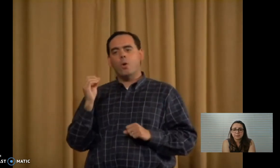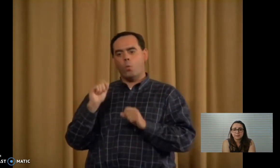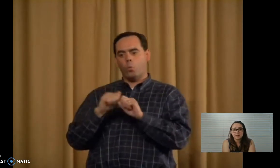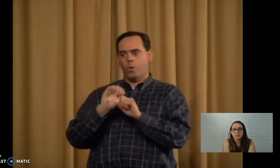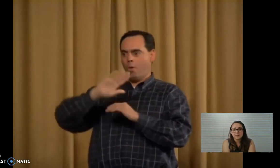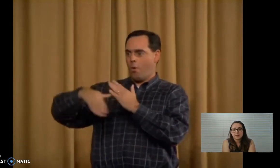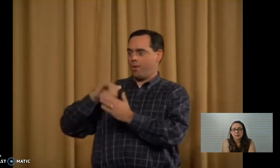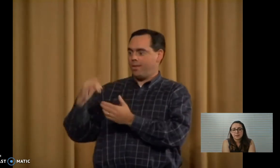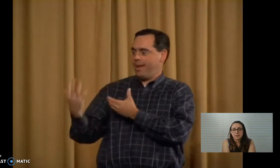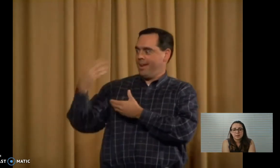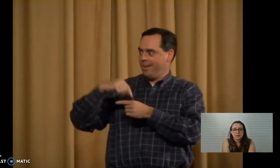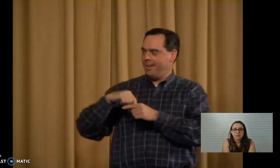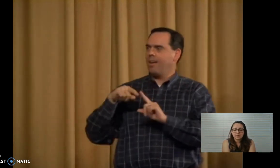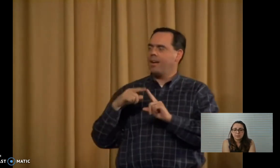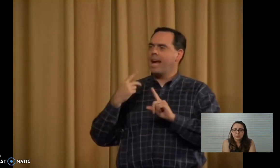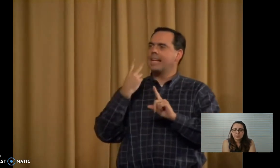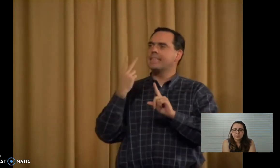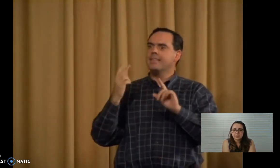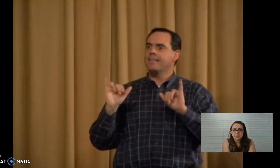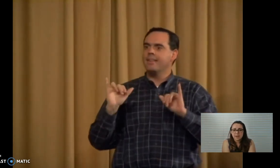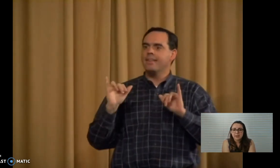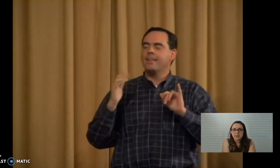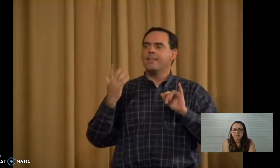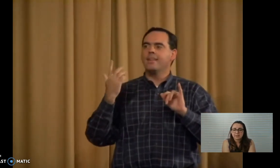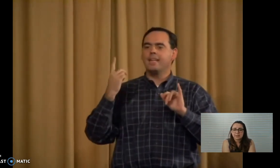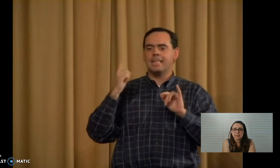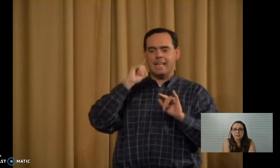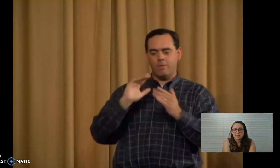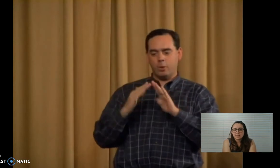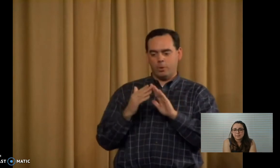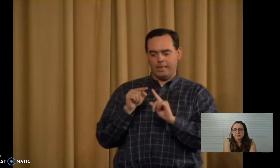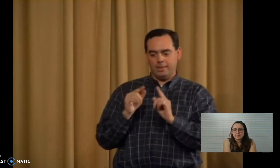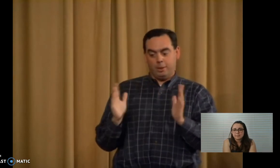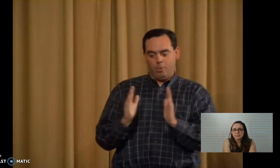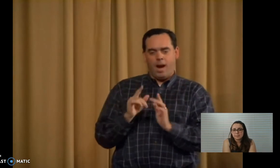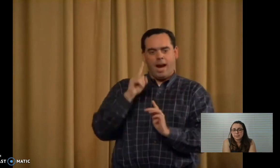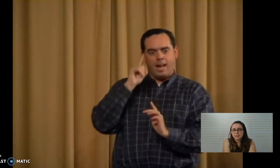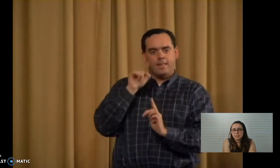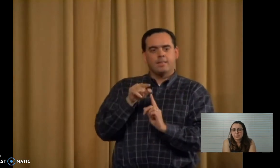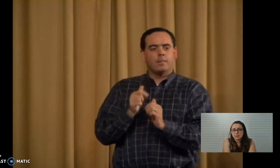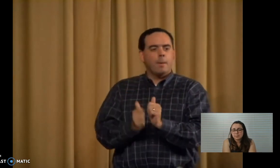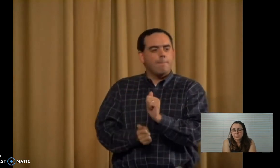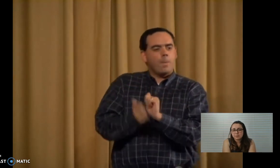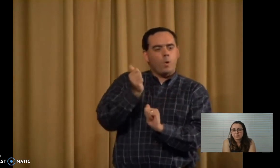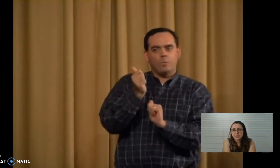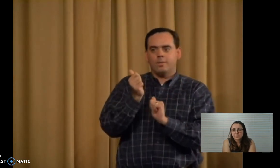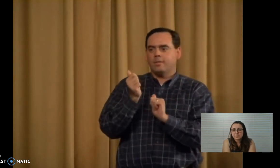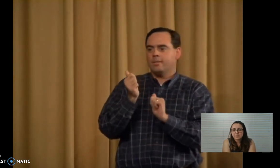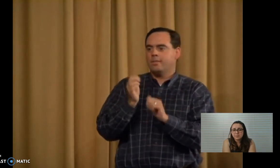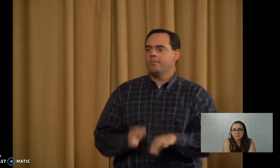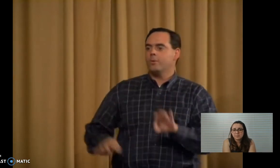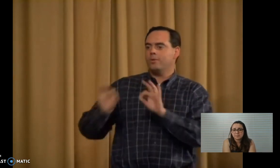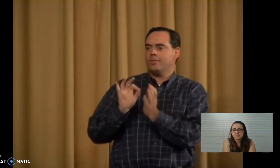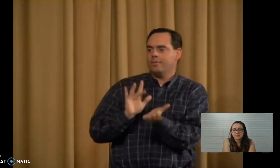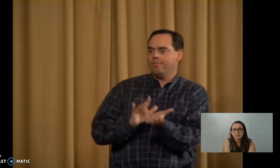school? All these new ideas that you can take in and see. The community is small for deaf